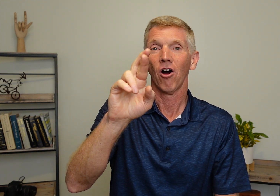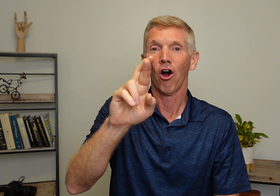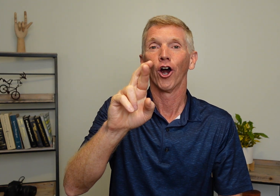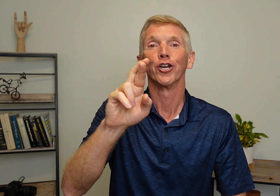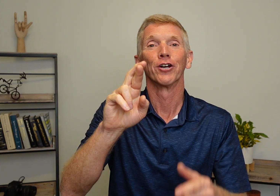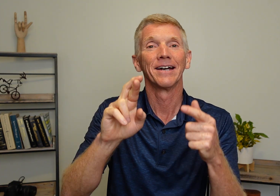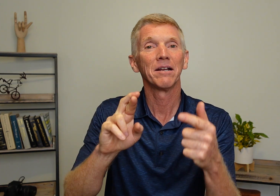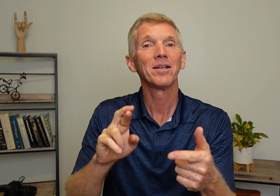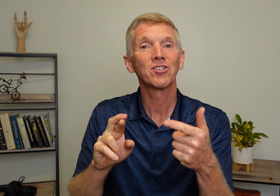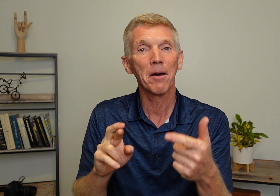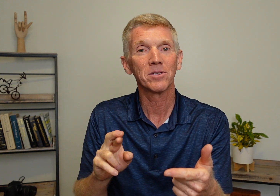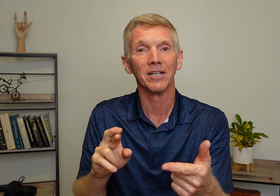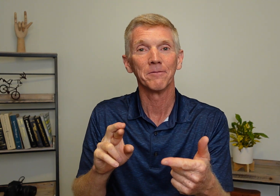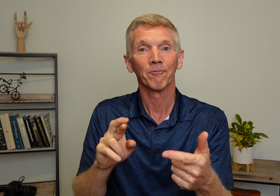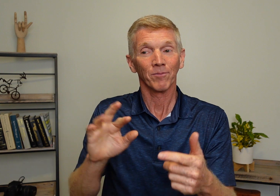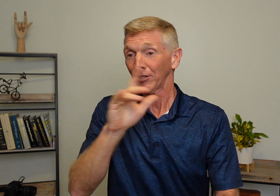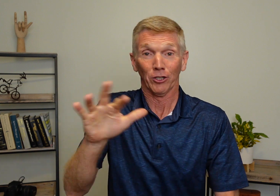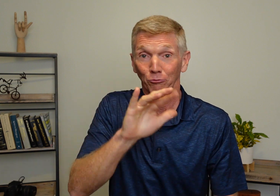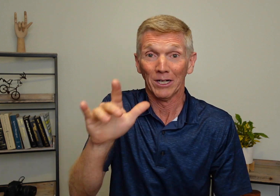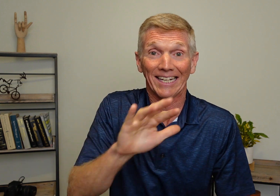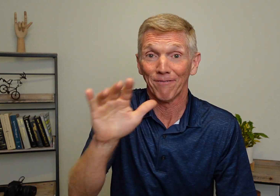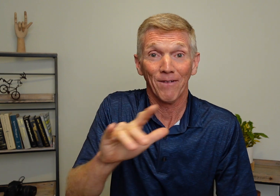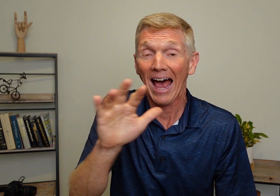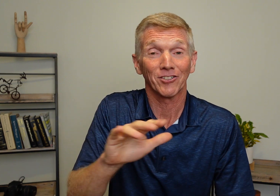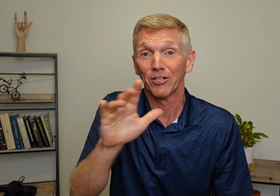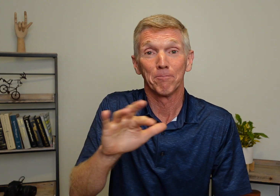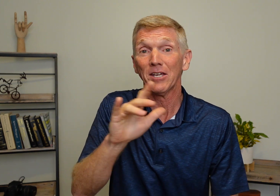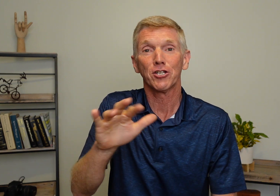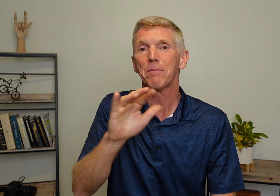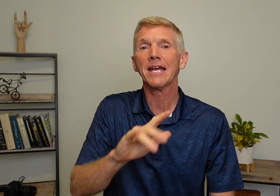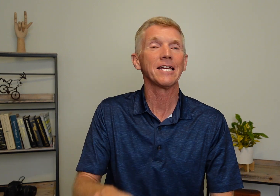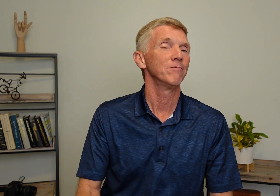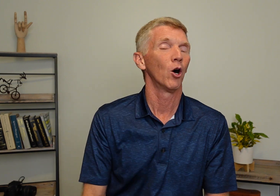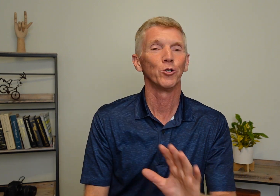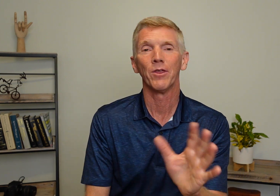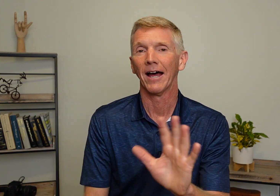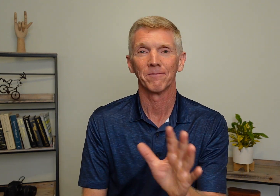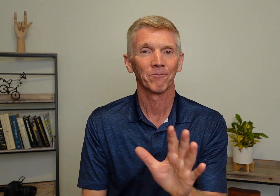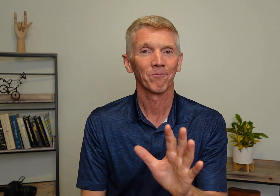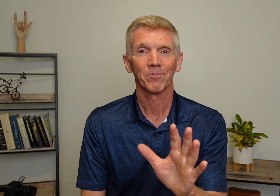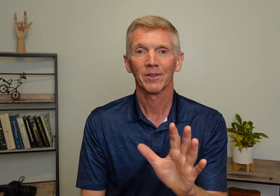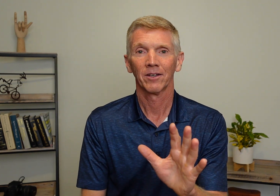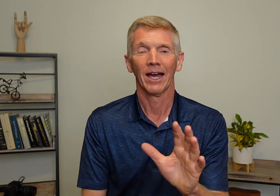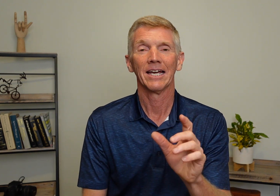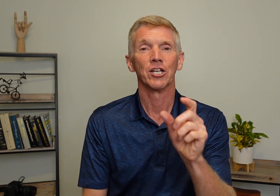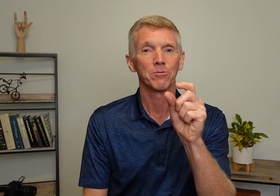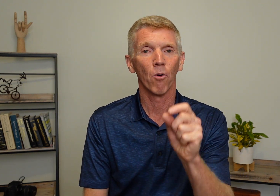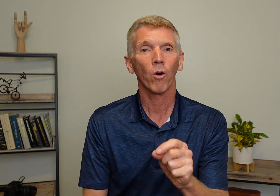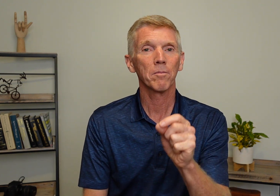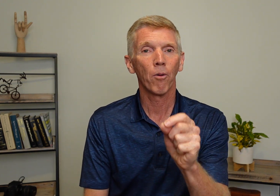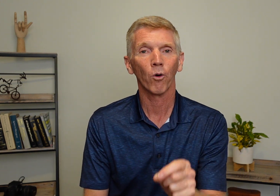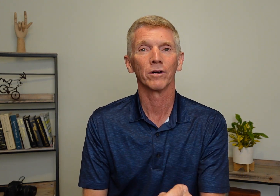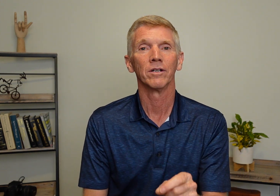C-H-A-I-R. You're going to be tempted to really get fast and be speedy. Don't do that. Okay? It's more important